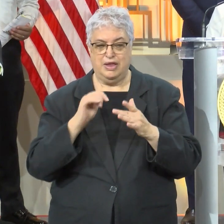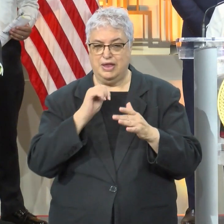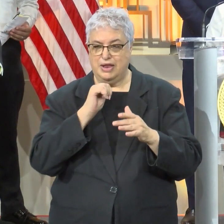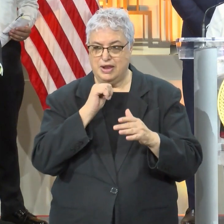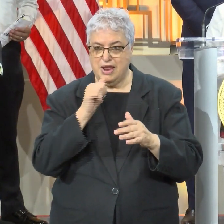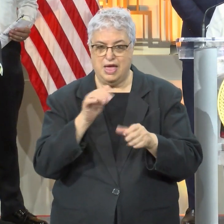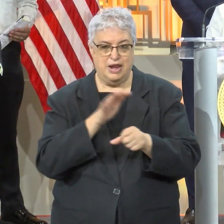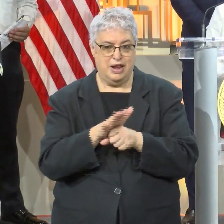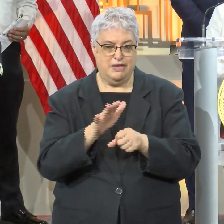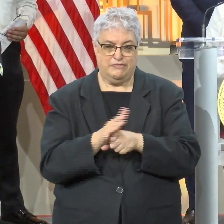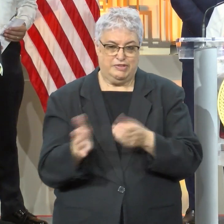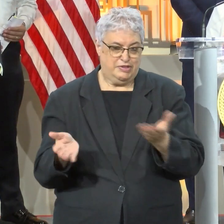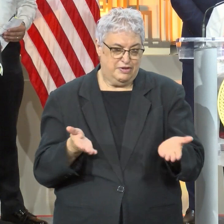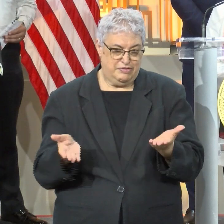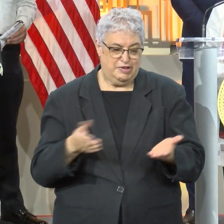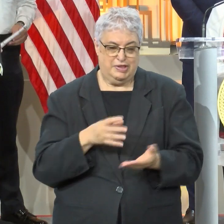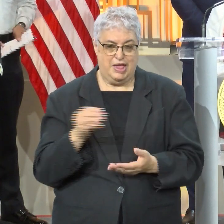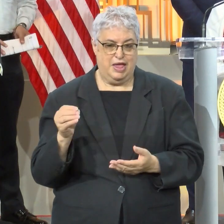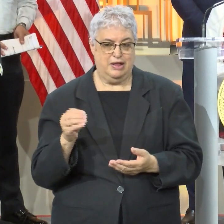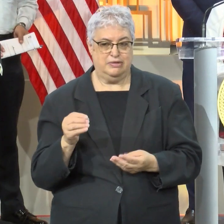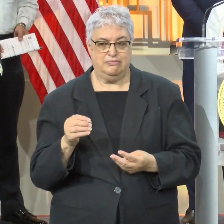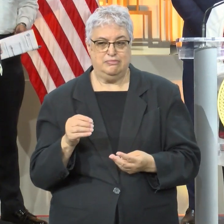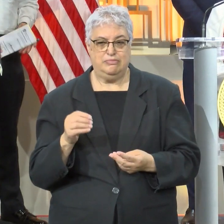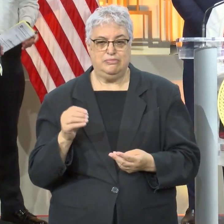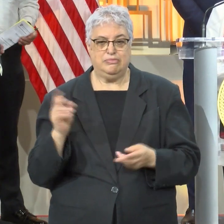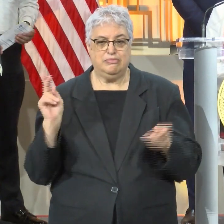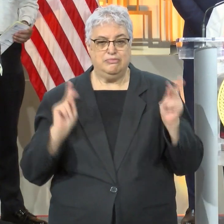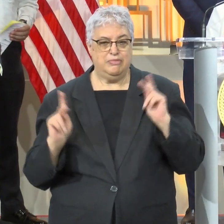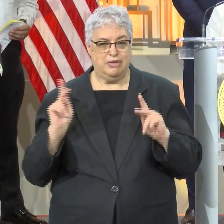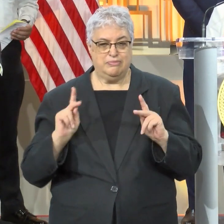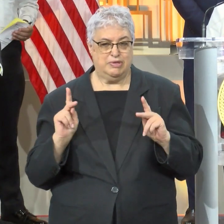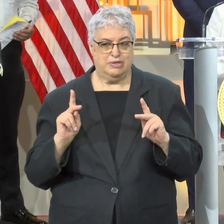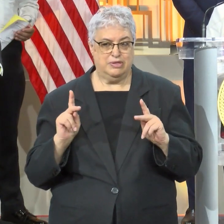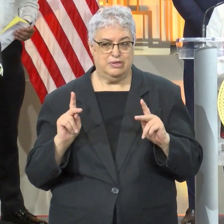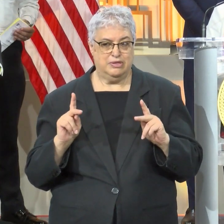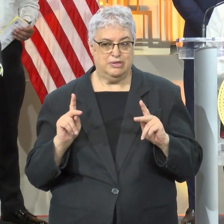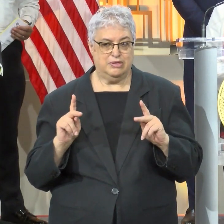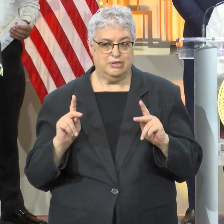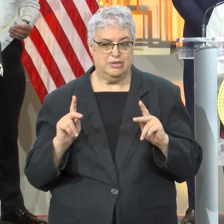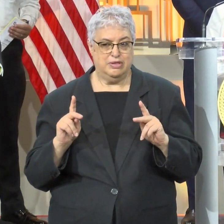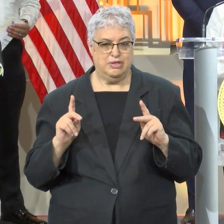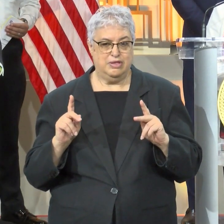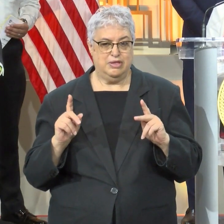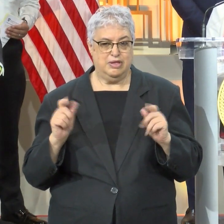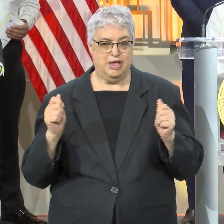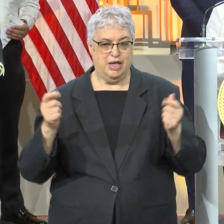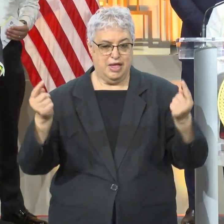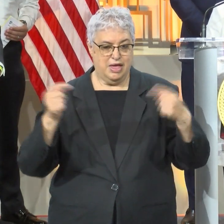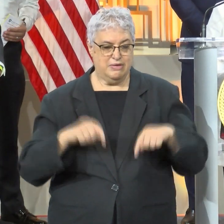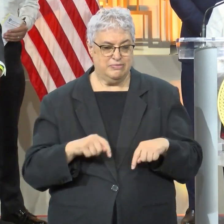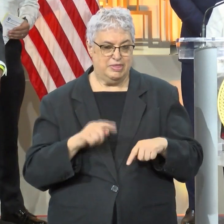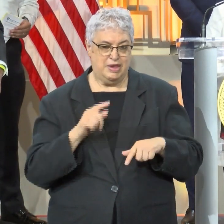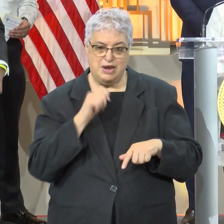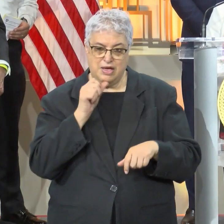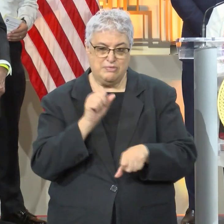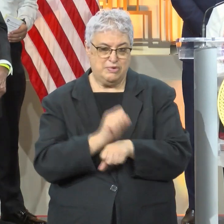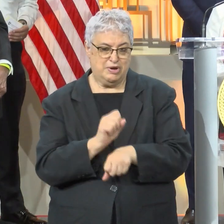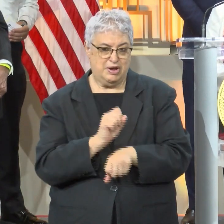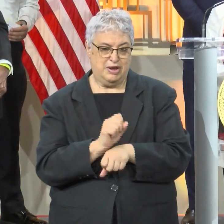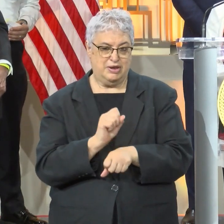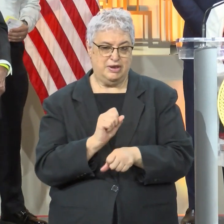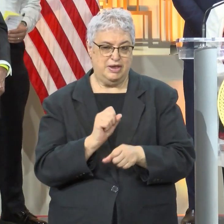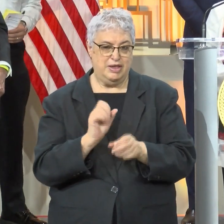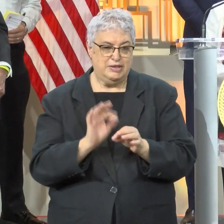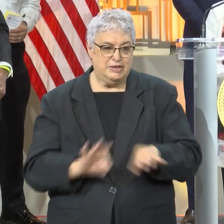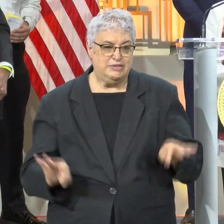underserved and who are able to come on days that they are not working as essential